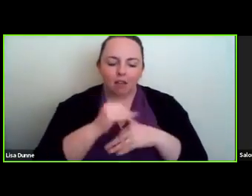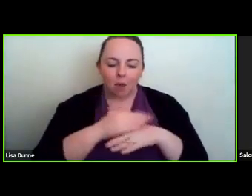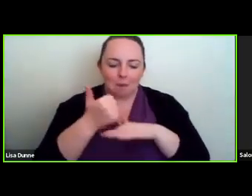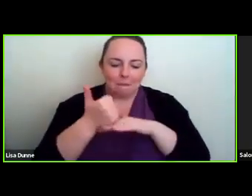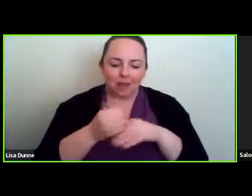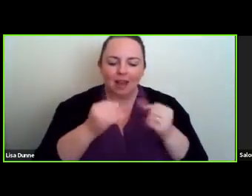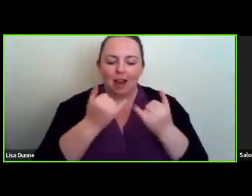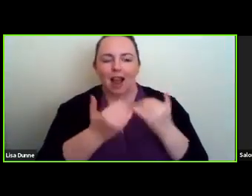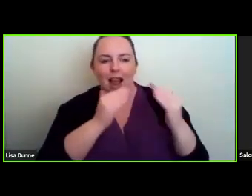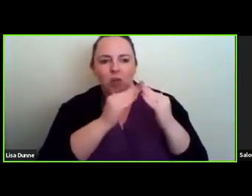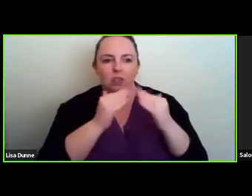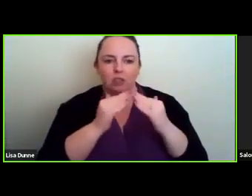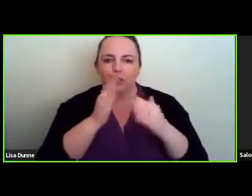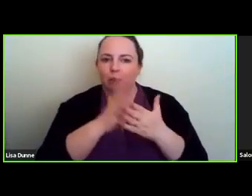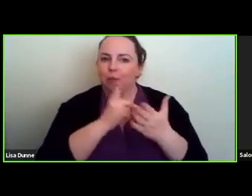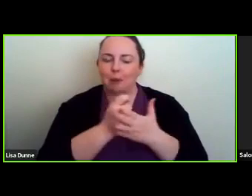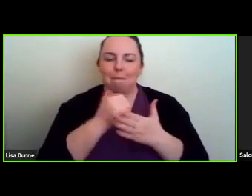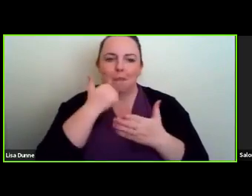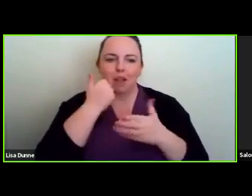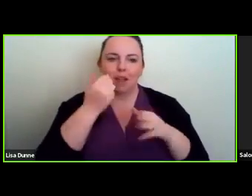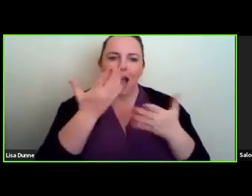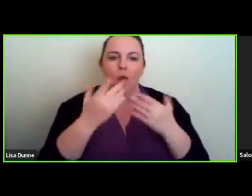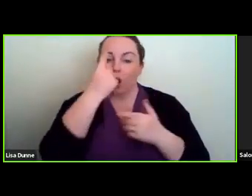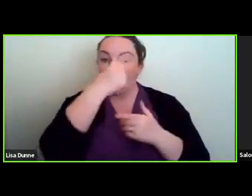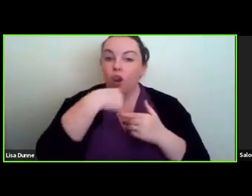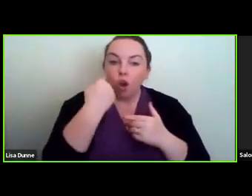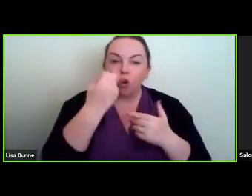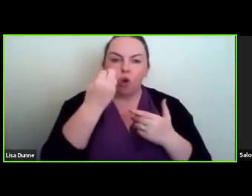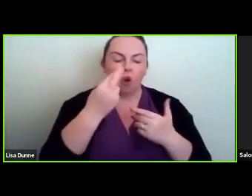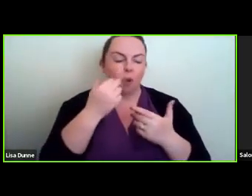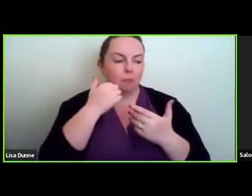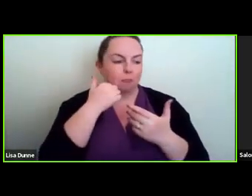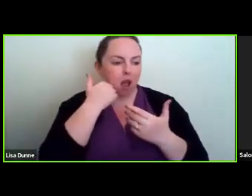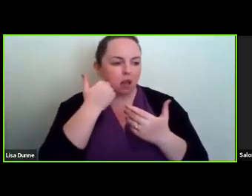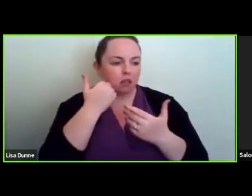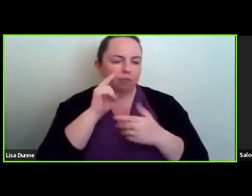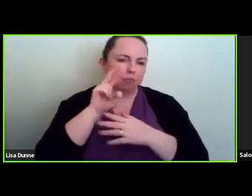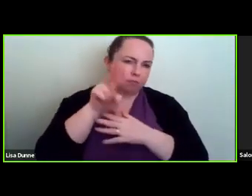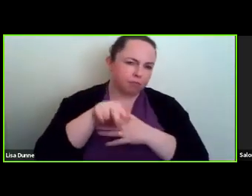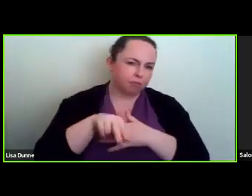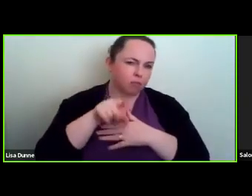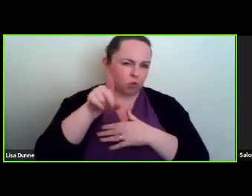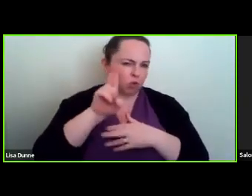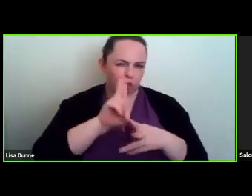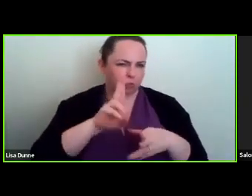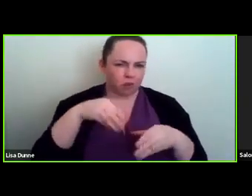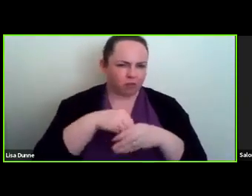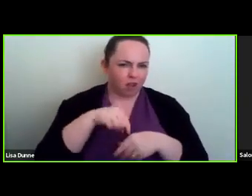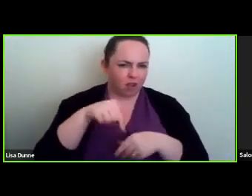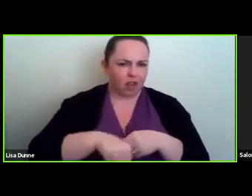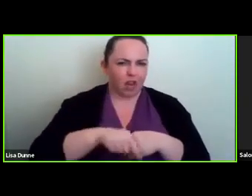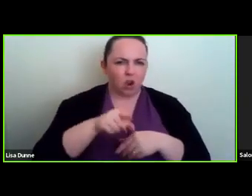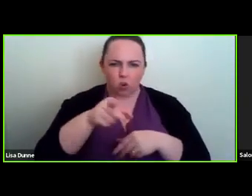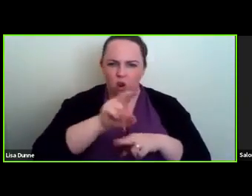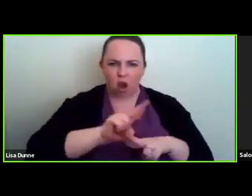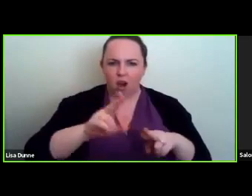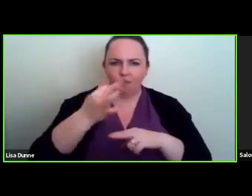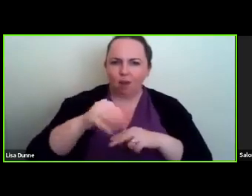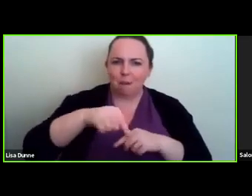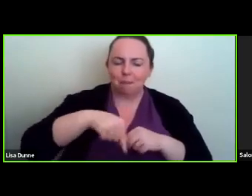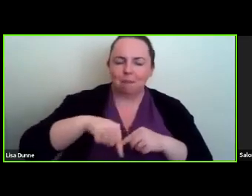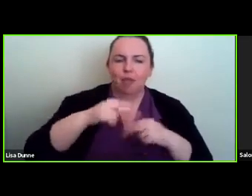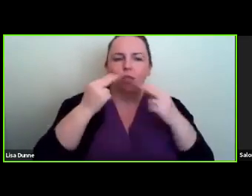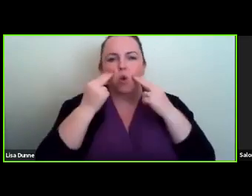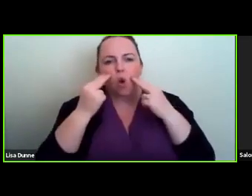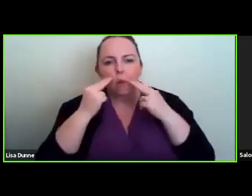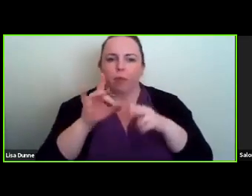housing are denied some of the time because of the way the people look, or because they are seen as they don't belong, or they're not coming